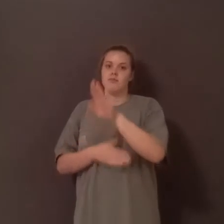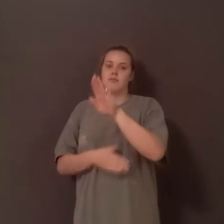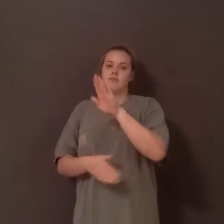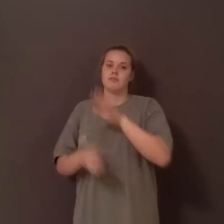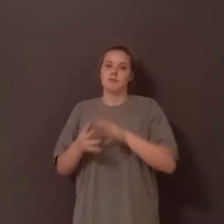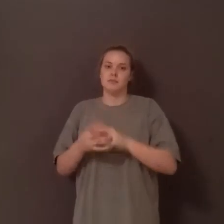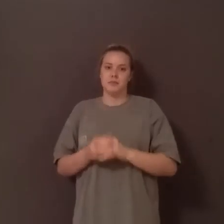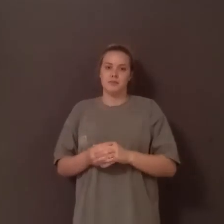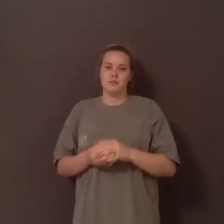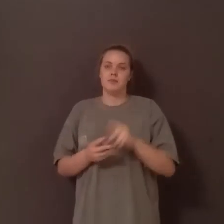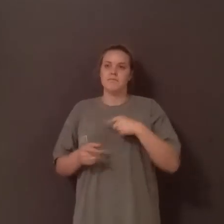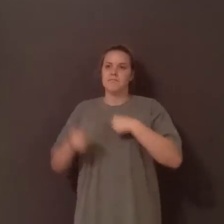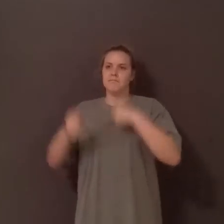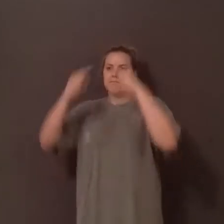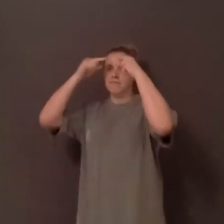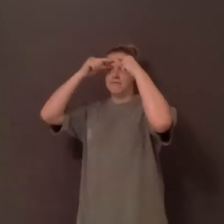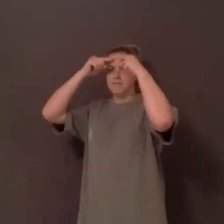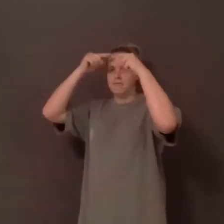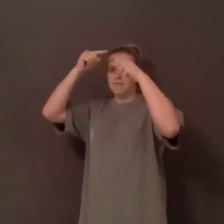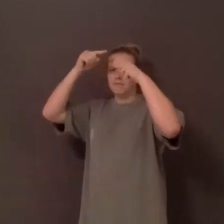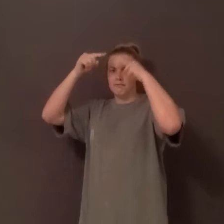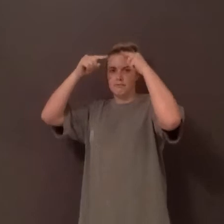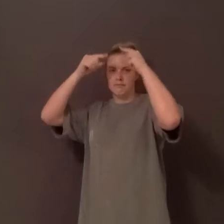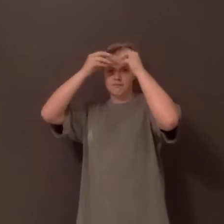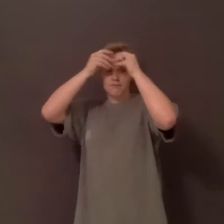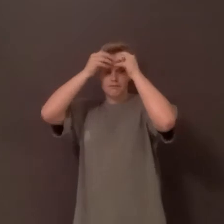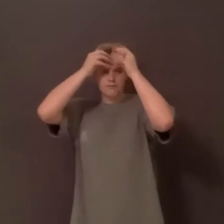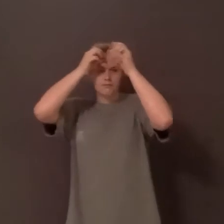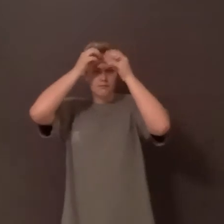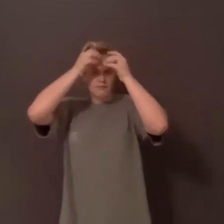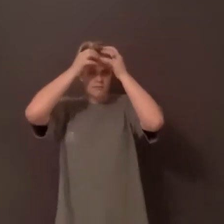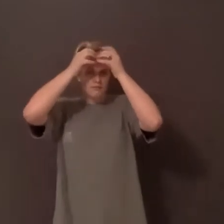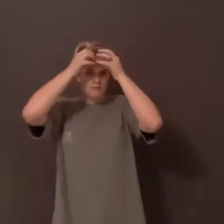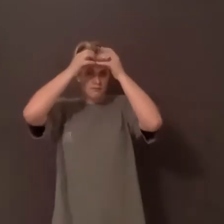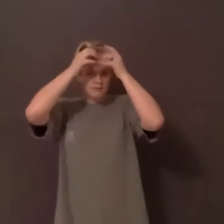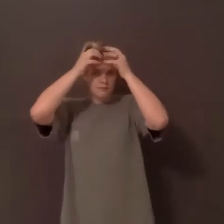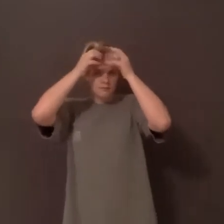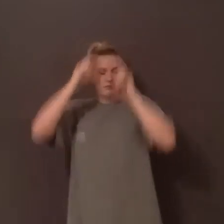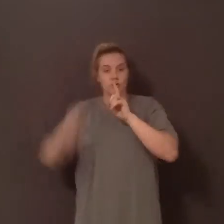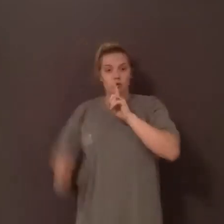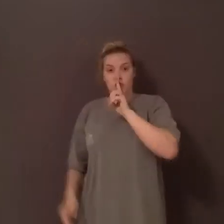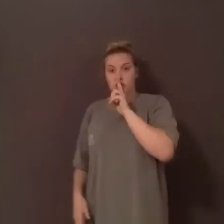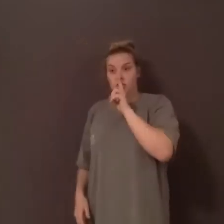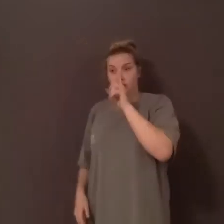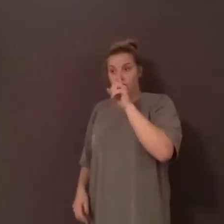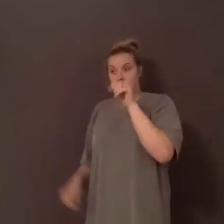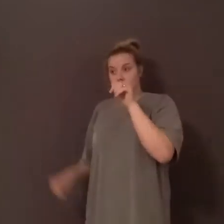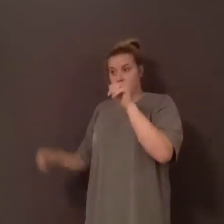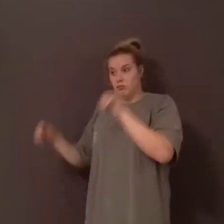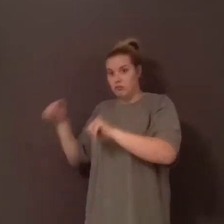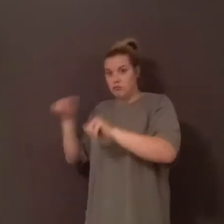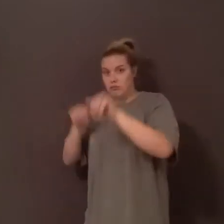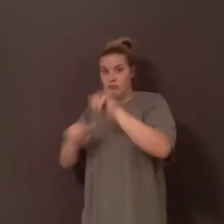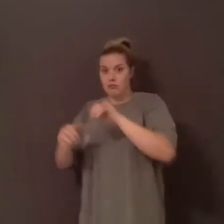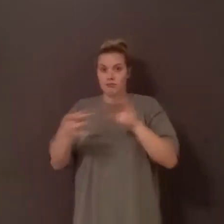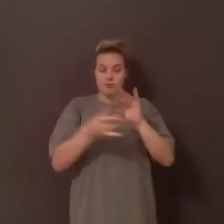began thinking of another way inside that was still true to the spirit of Scientology.